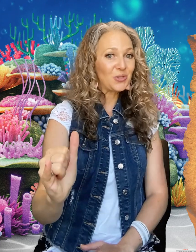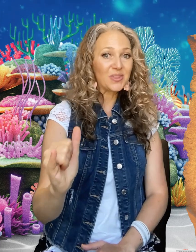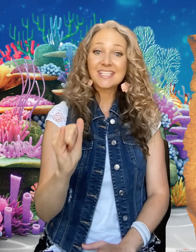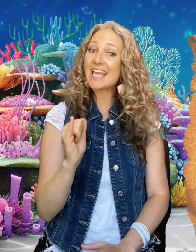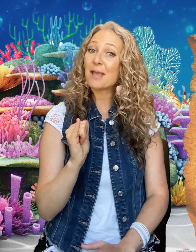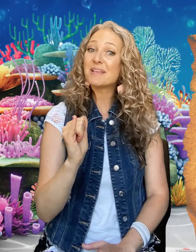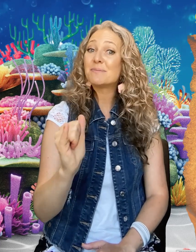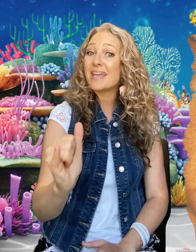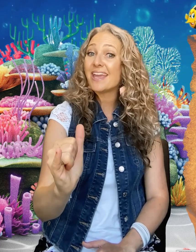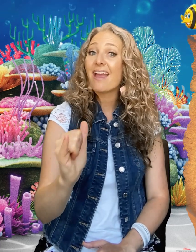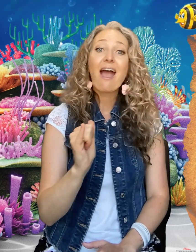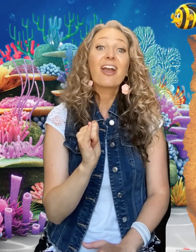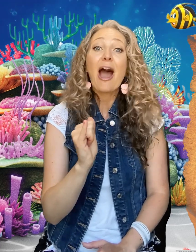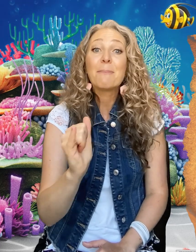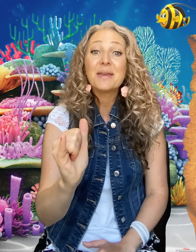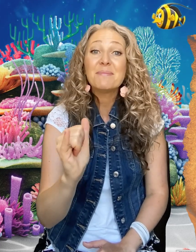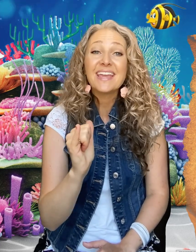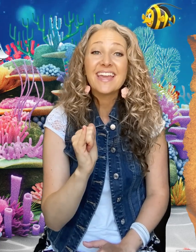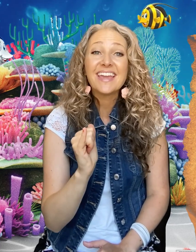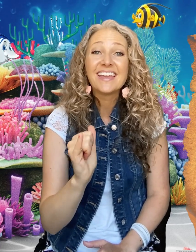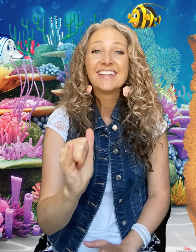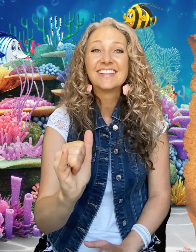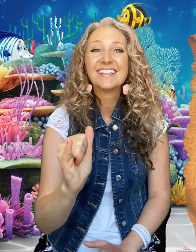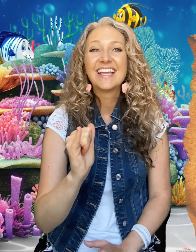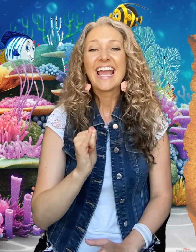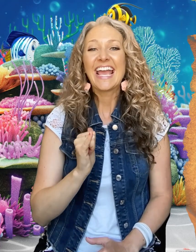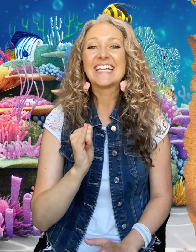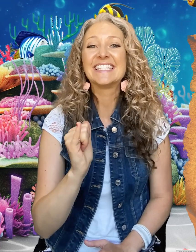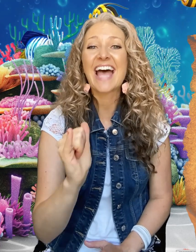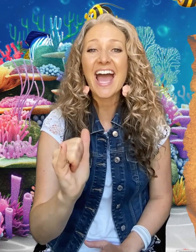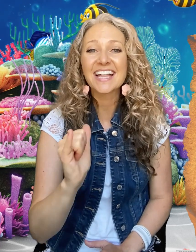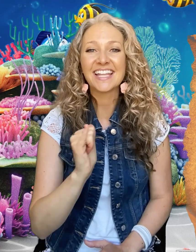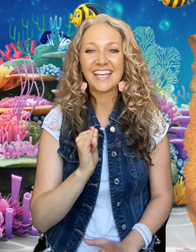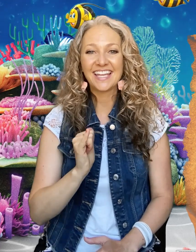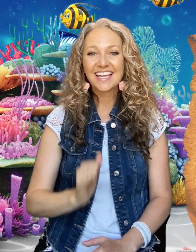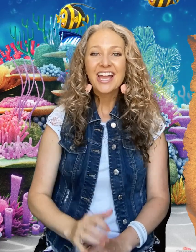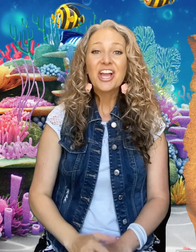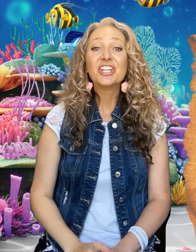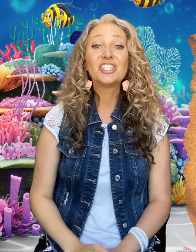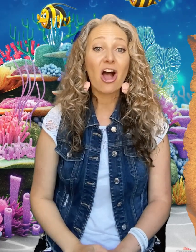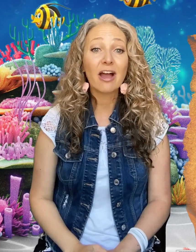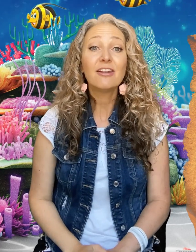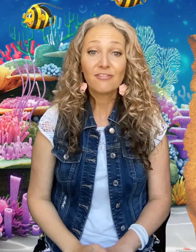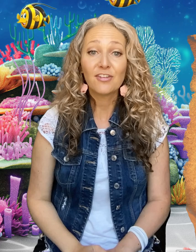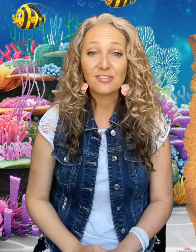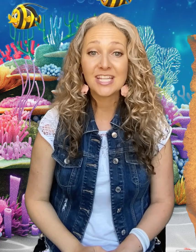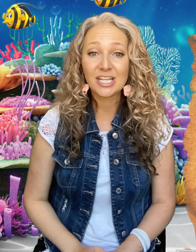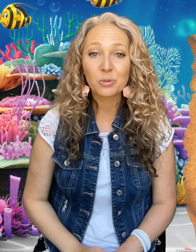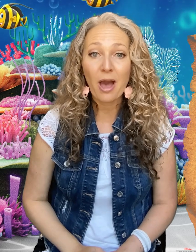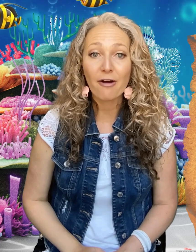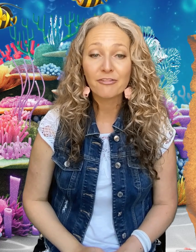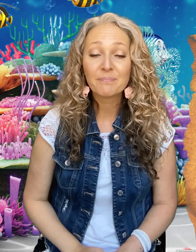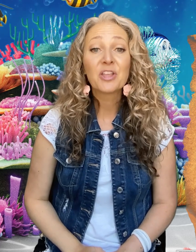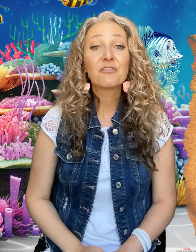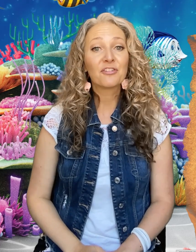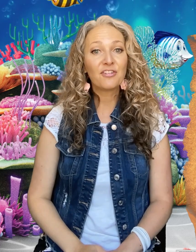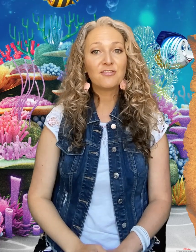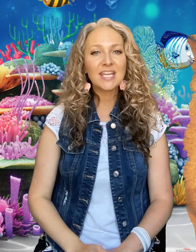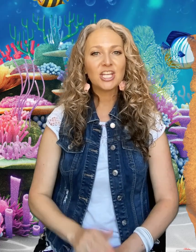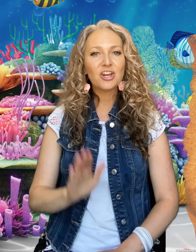the same as me. Copy me." Exactly. John 15:12. For 15, you're going to